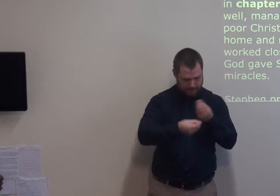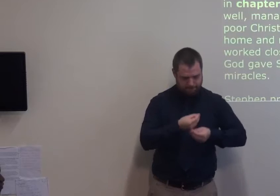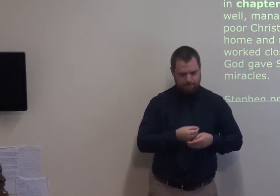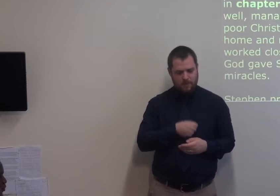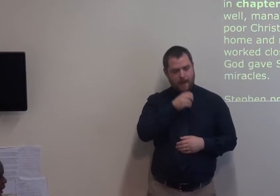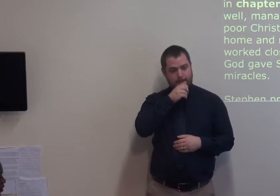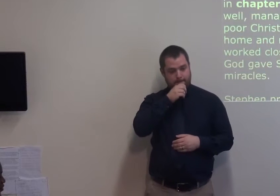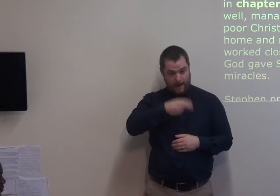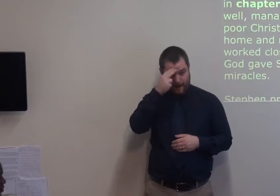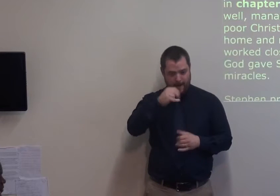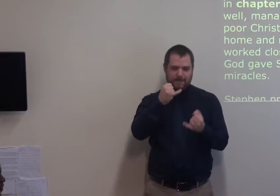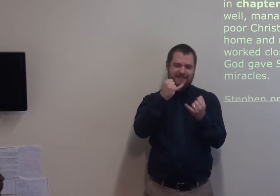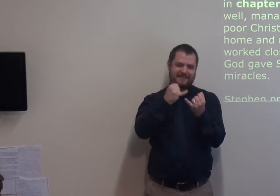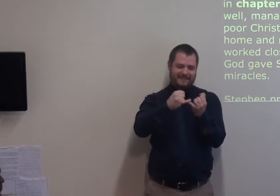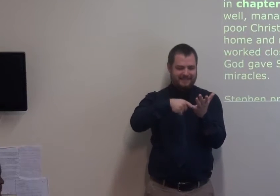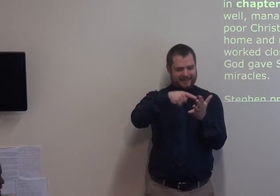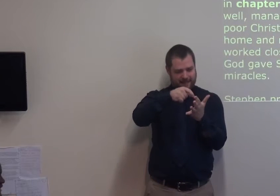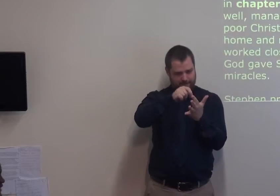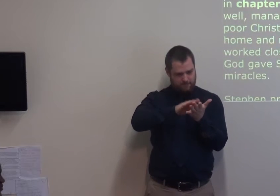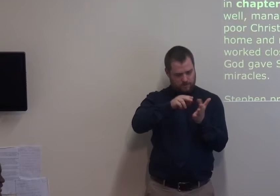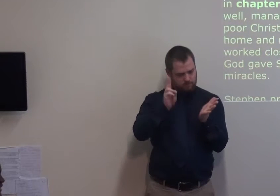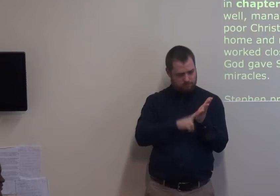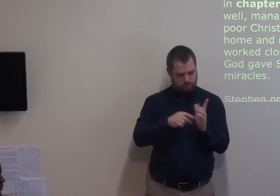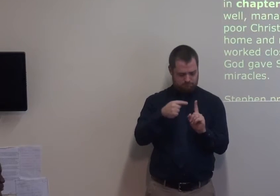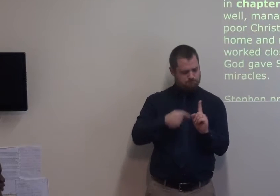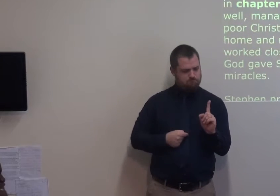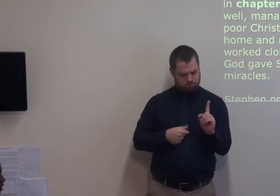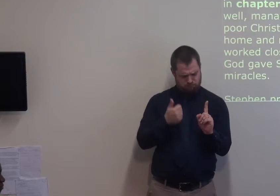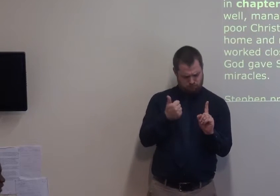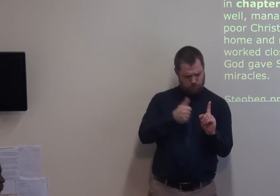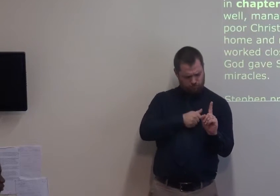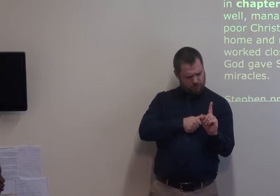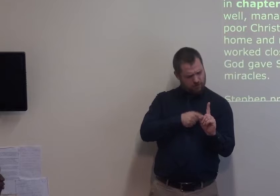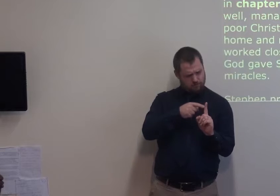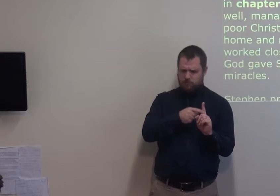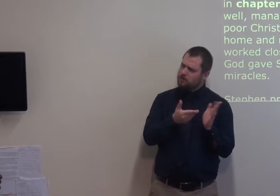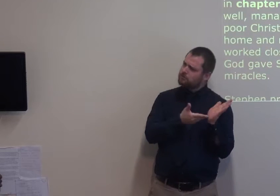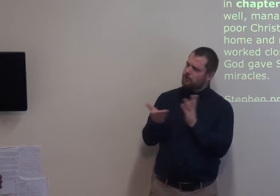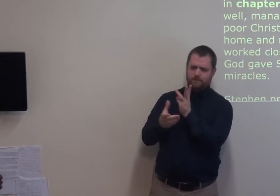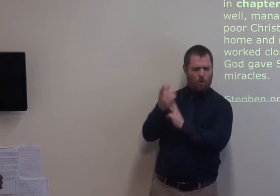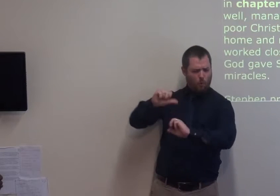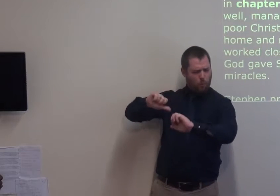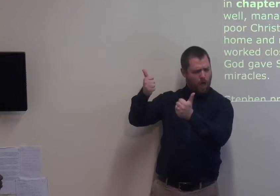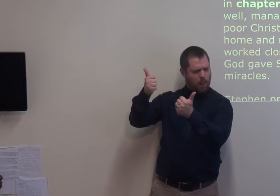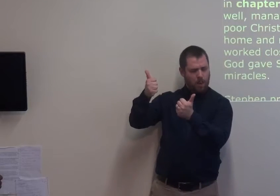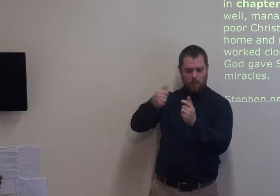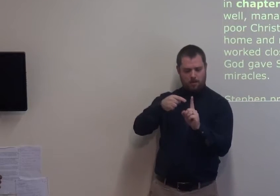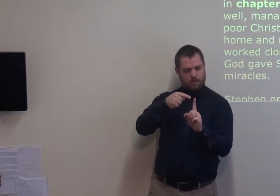served God well, managing the money for poor Christian people who had no home and no